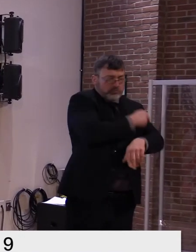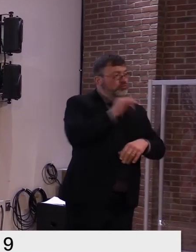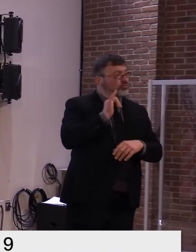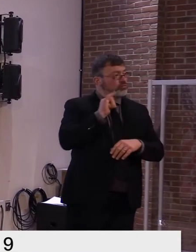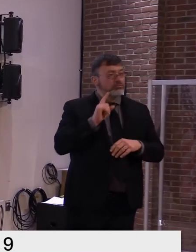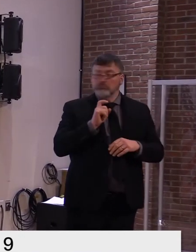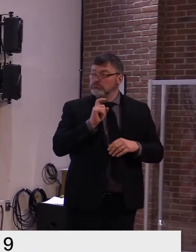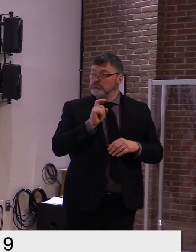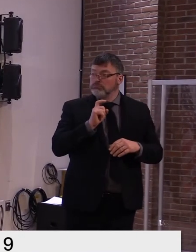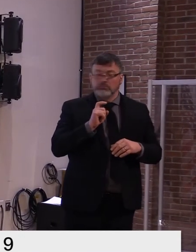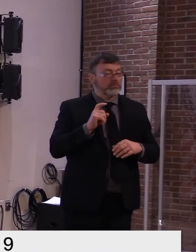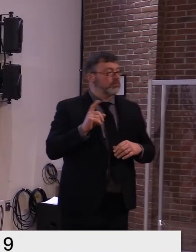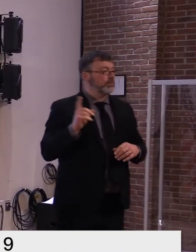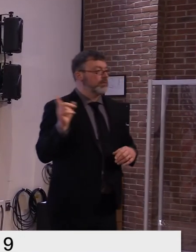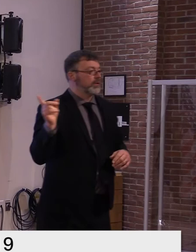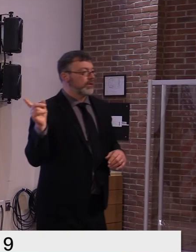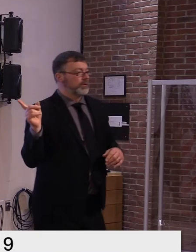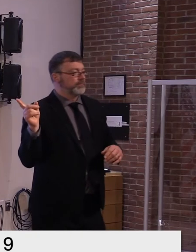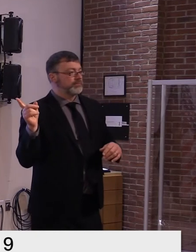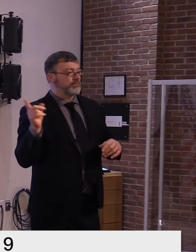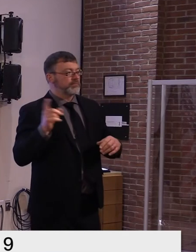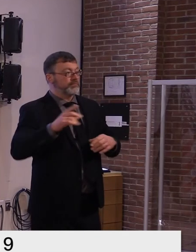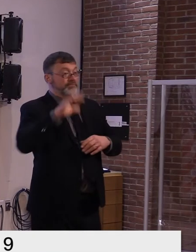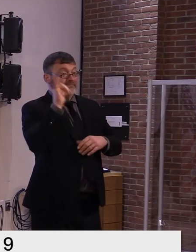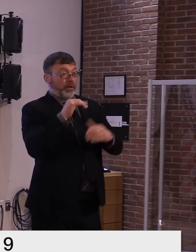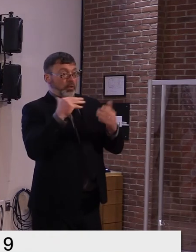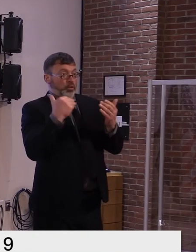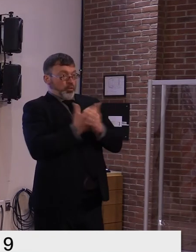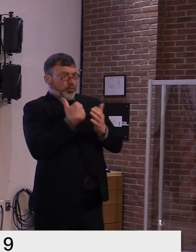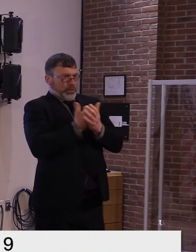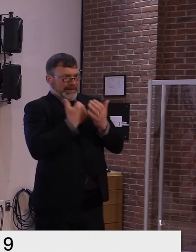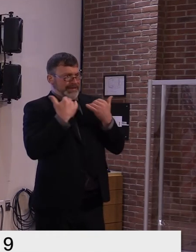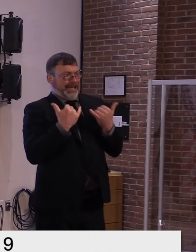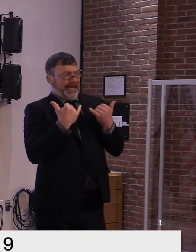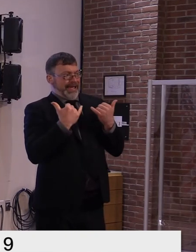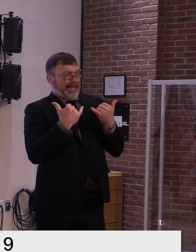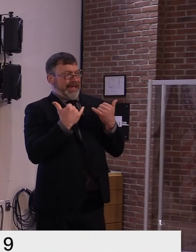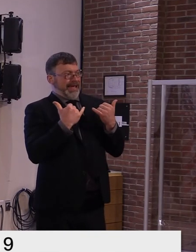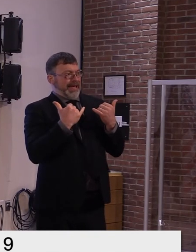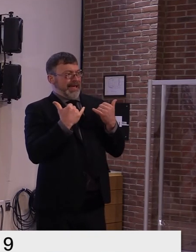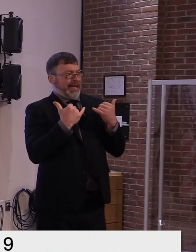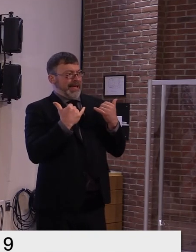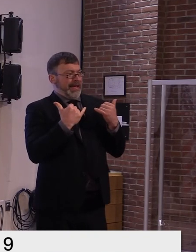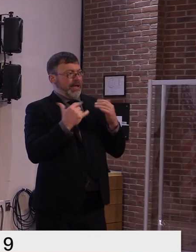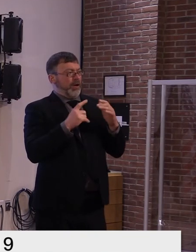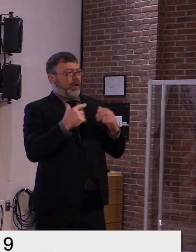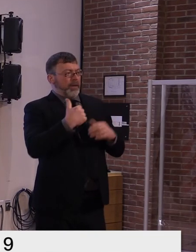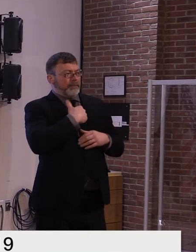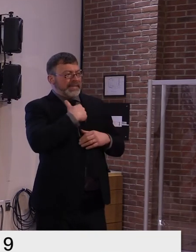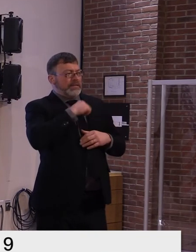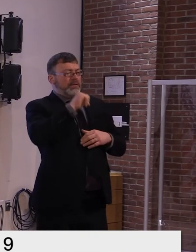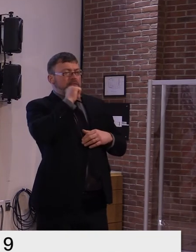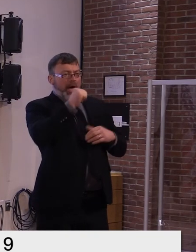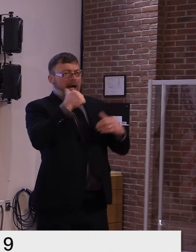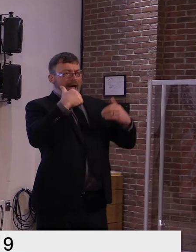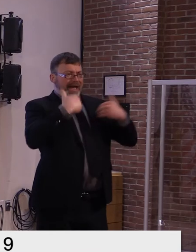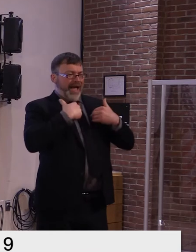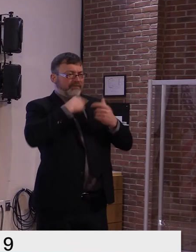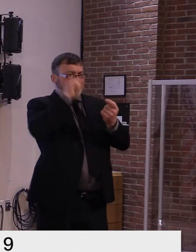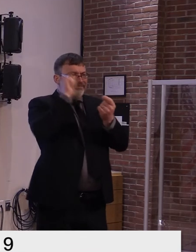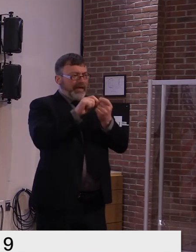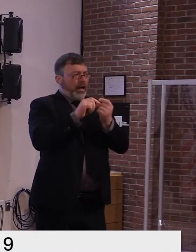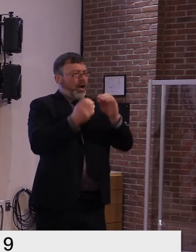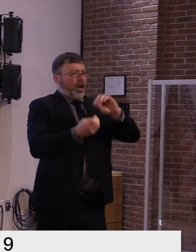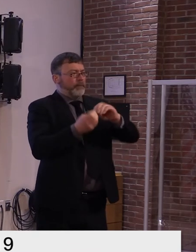These are new cases, and there are new cases. I don't have the exact count. I think corrections will have that for